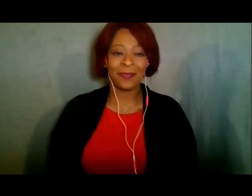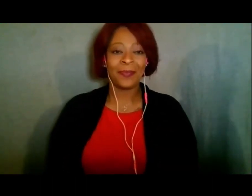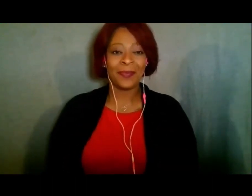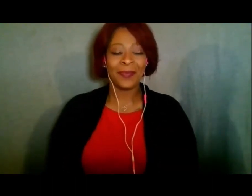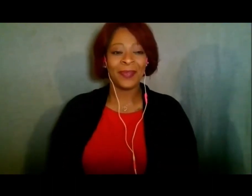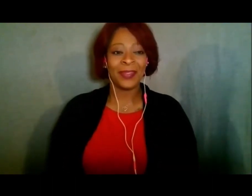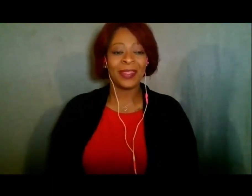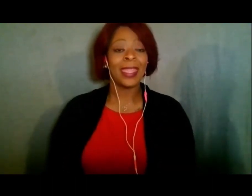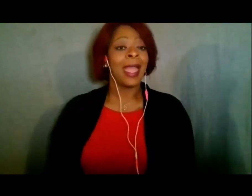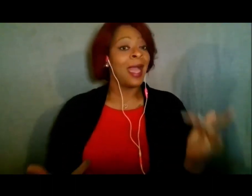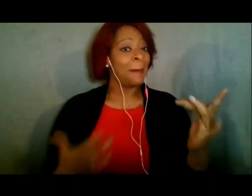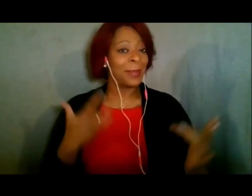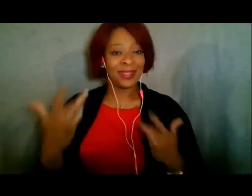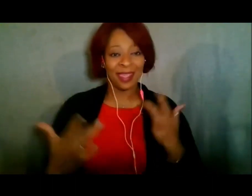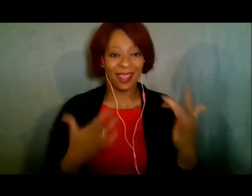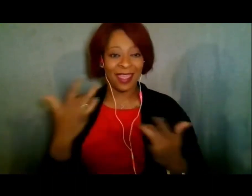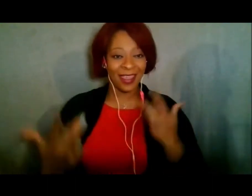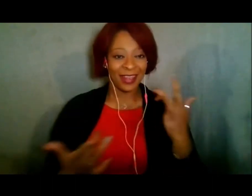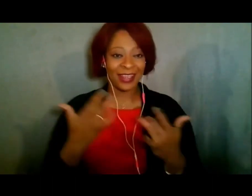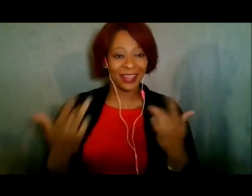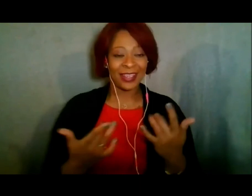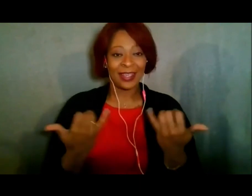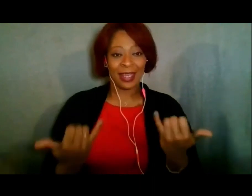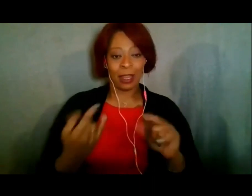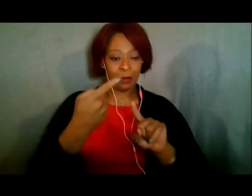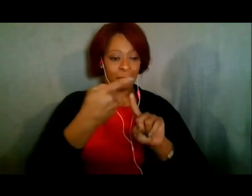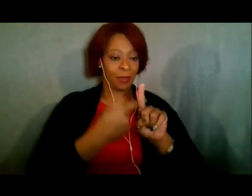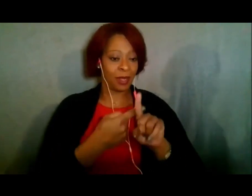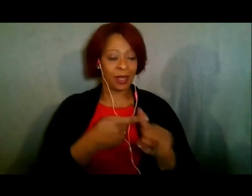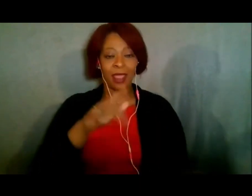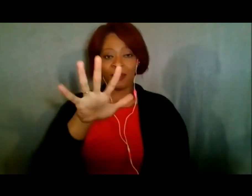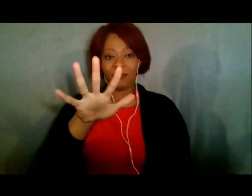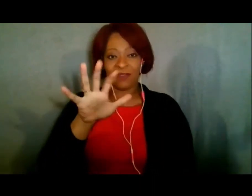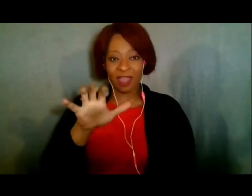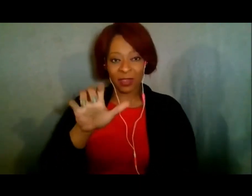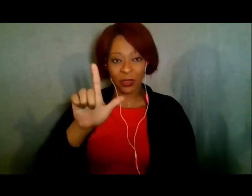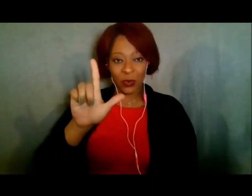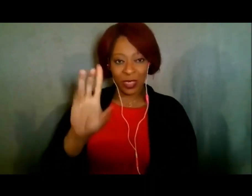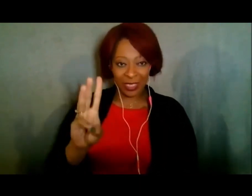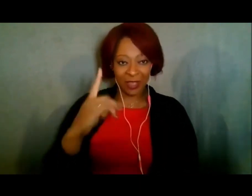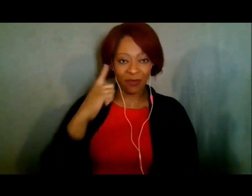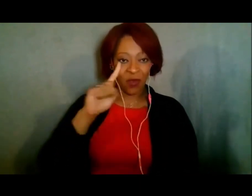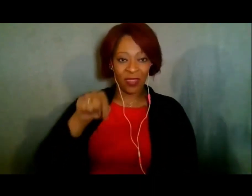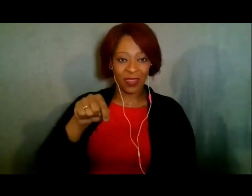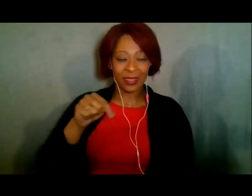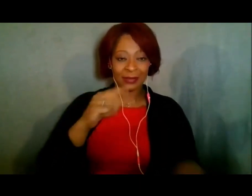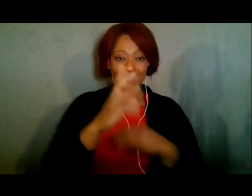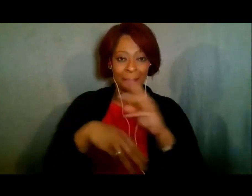I'm very excited. We are in month 526 of this pandemic.